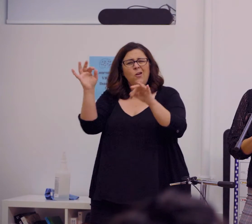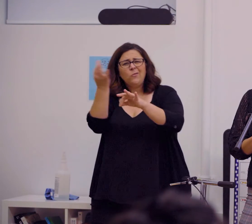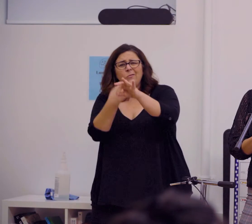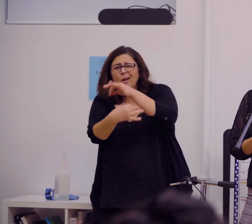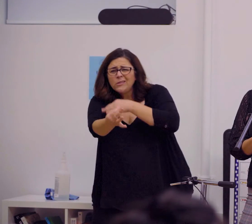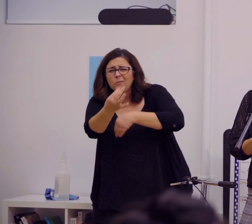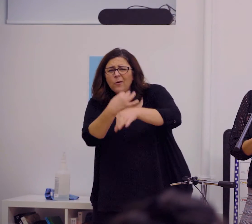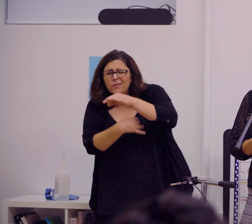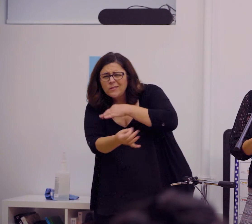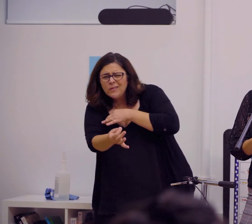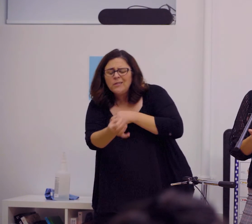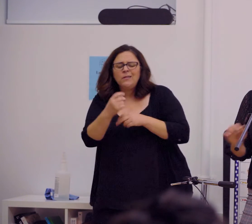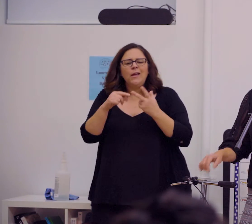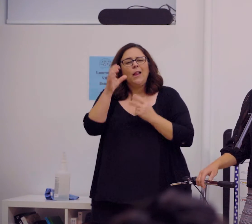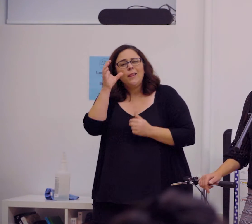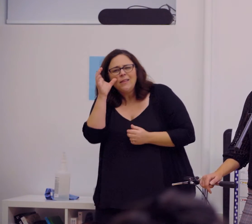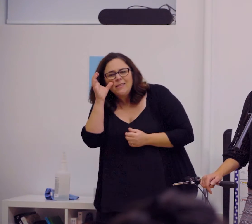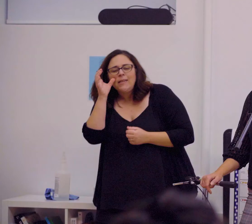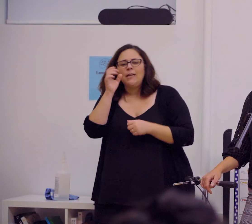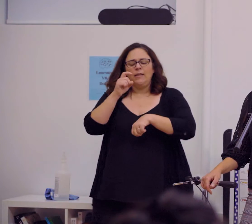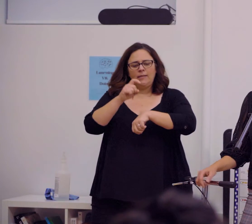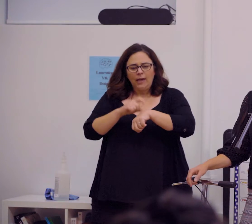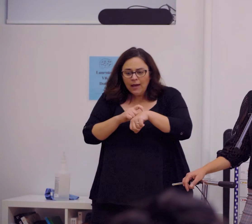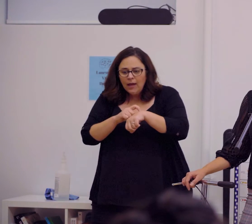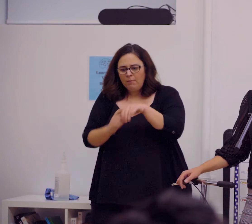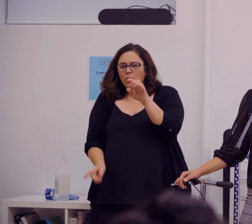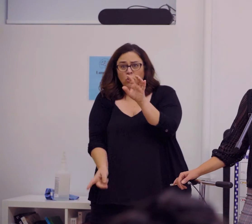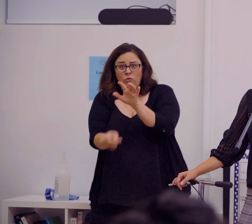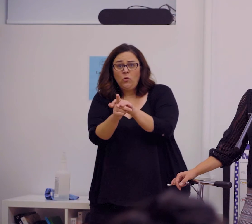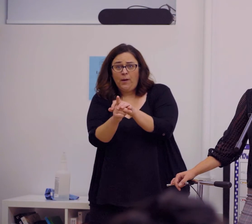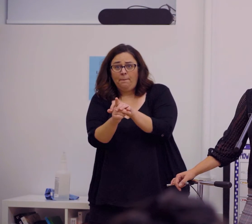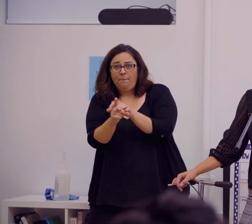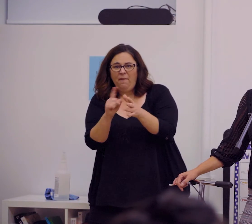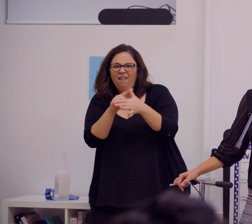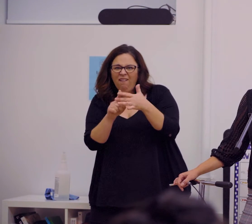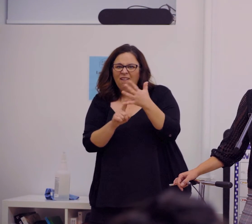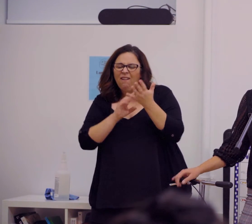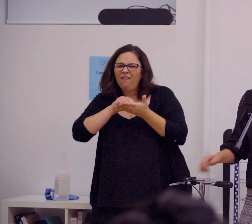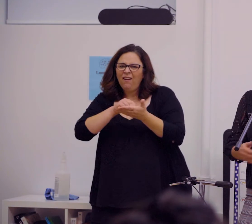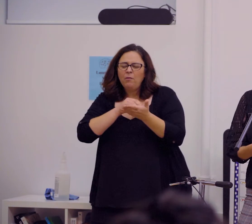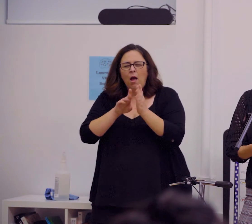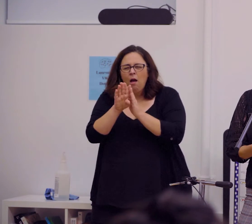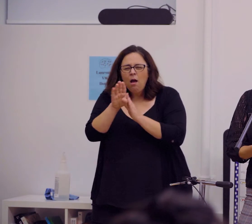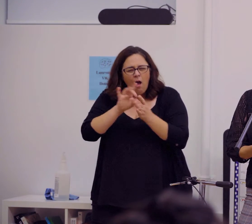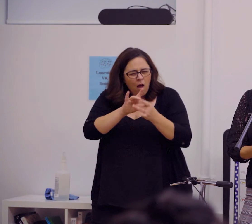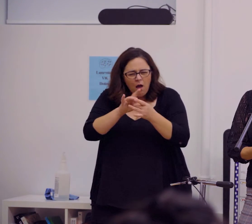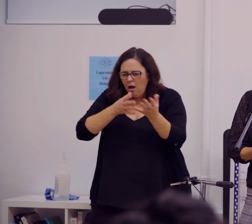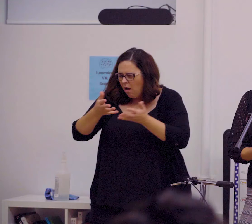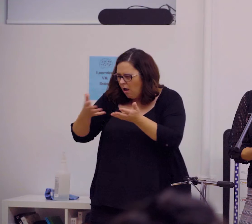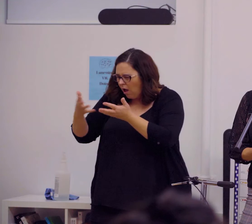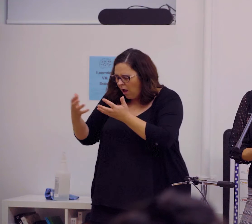reciprocity, listening, time, and showing up. So as I developed more and more relationships, these values